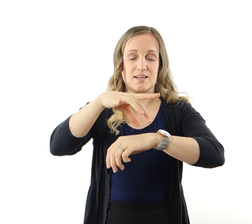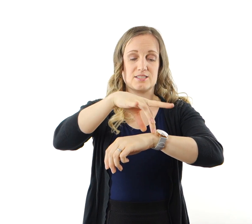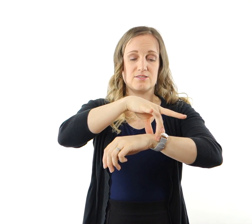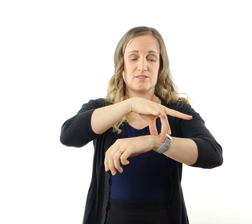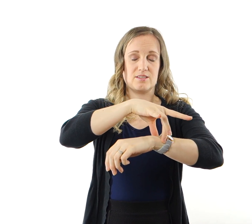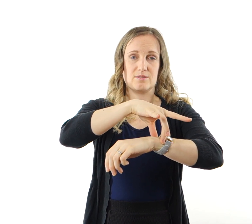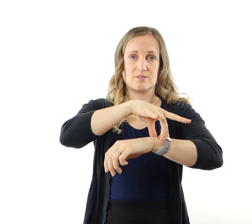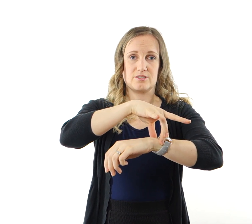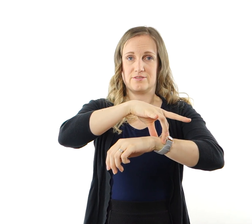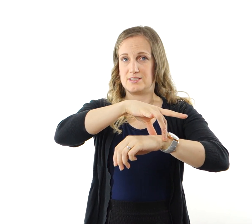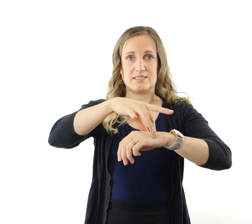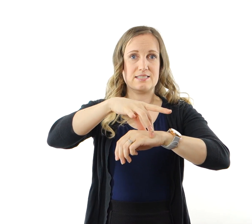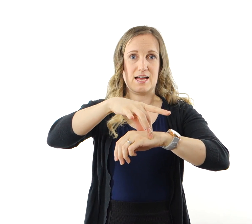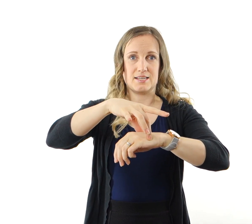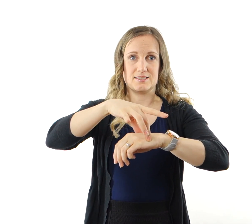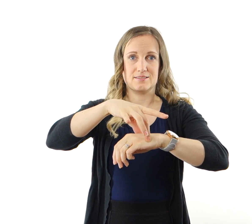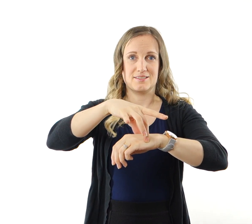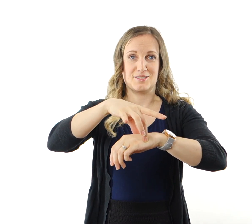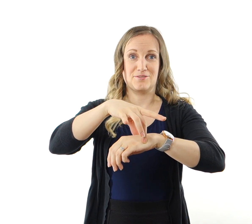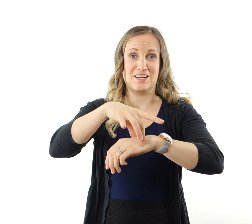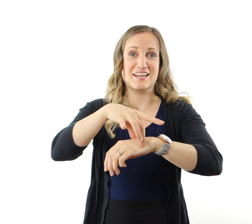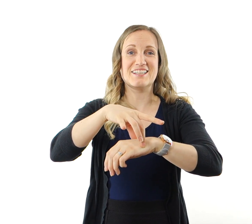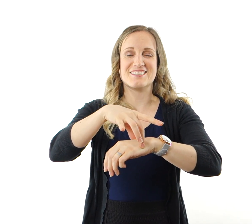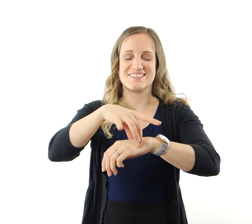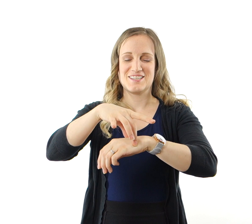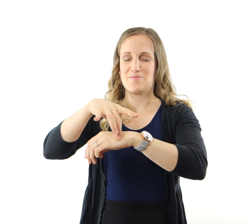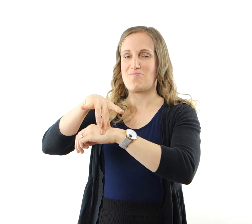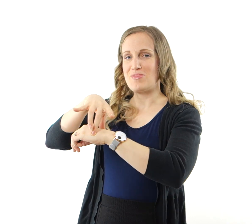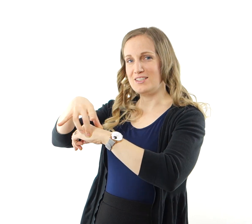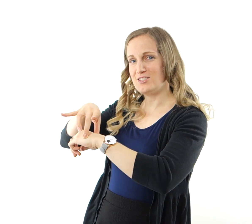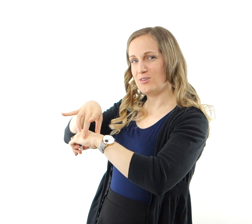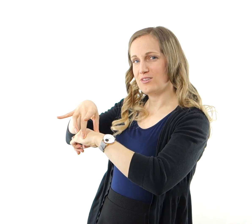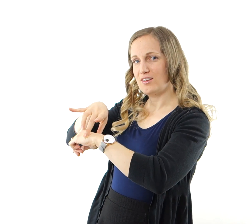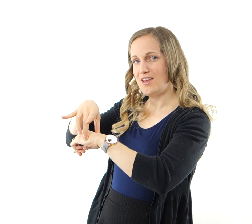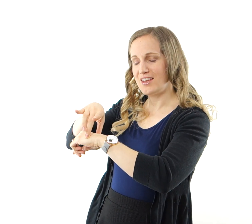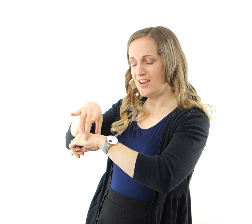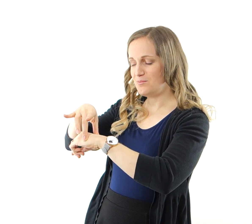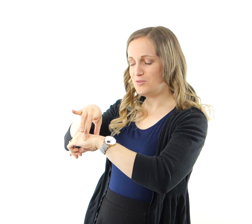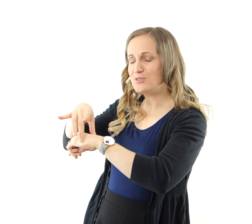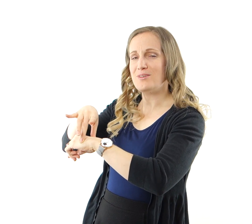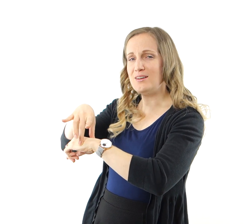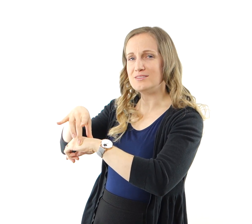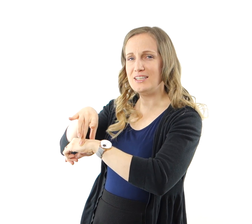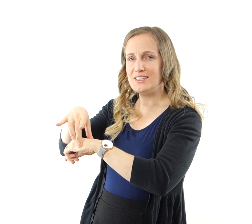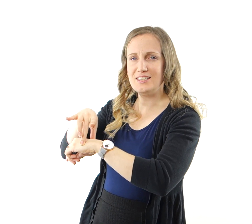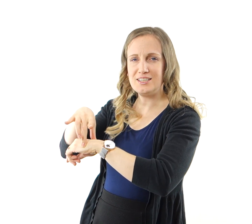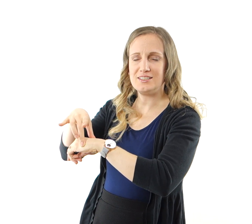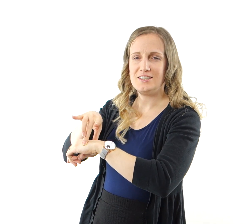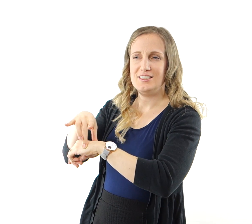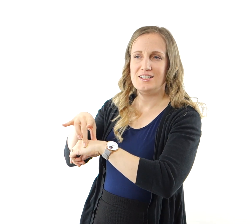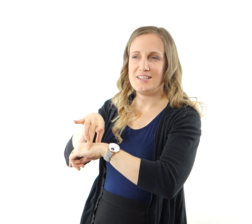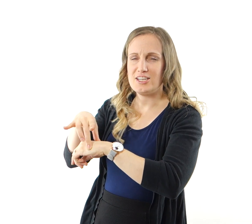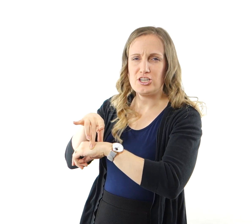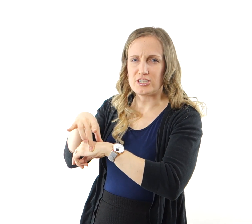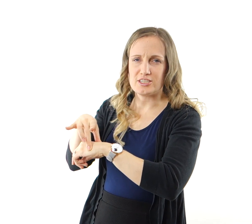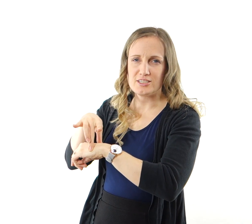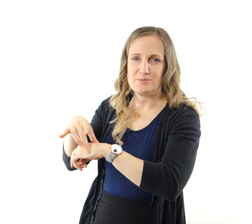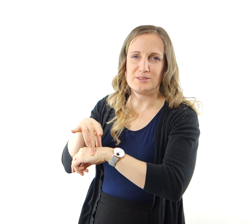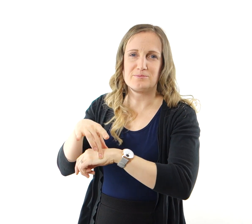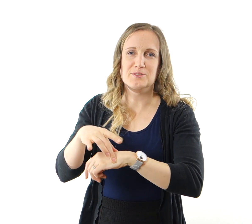used to think it was on your wrist. It's not. It's over here. And so it kind of moves around like earth would move